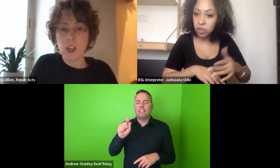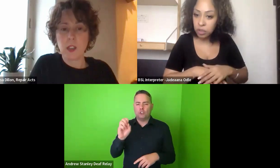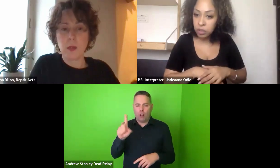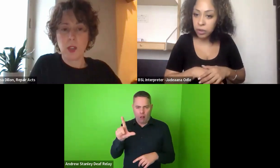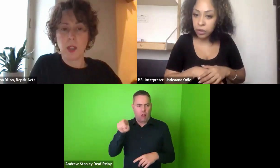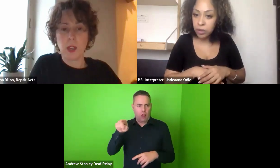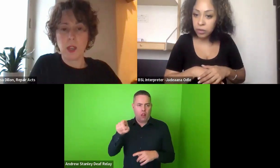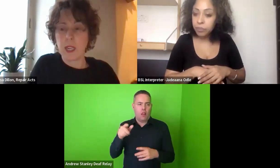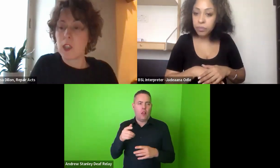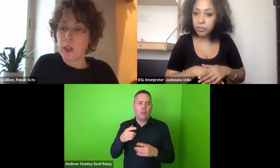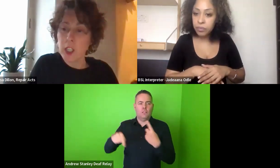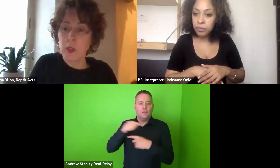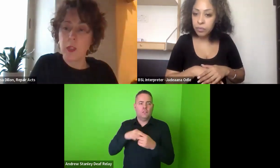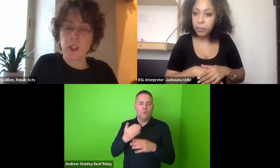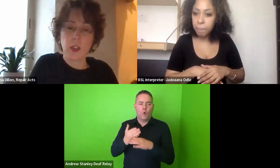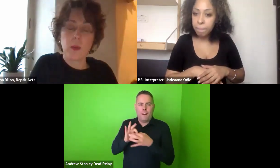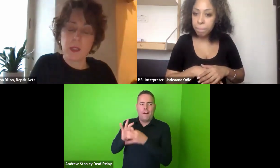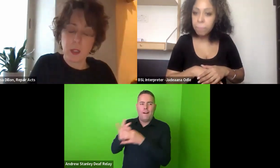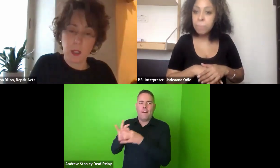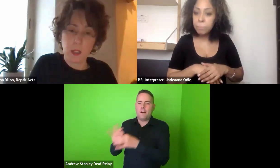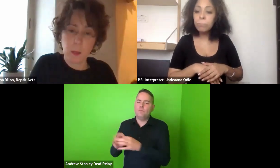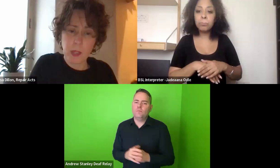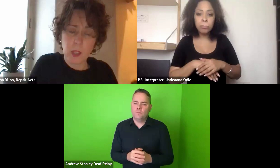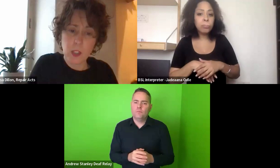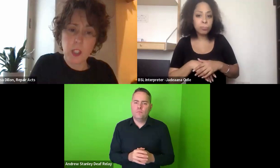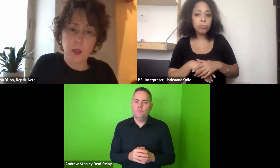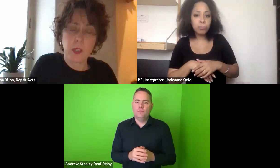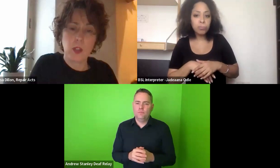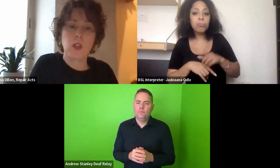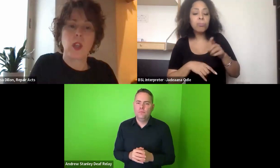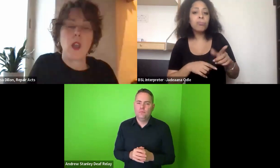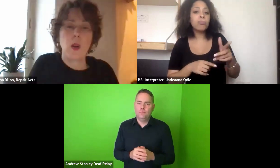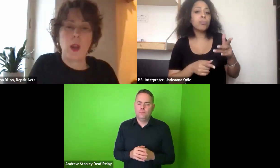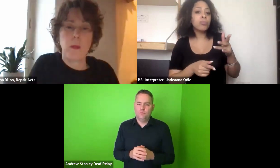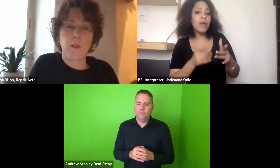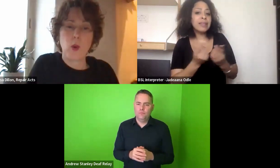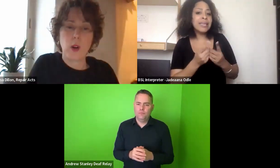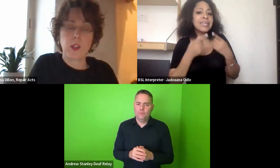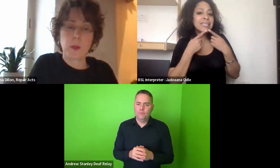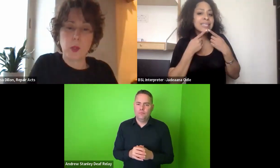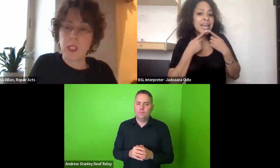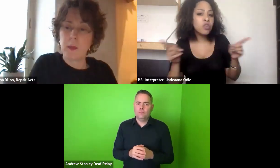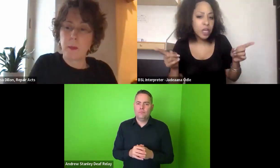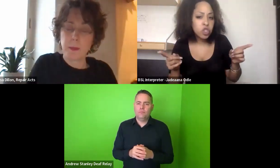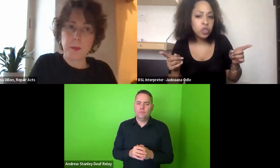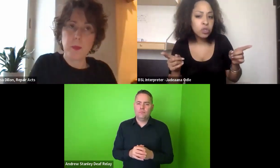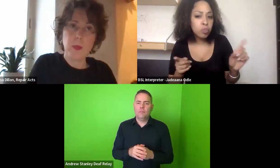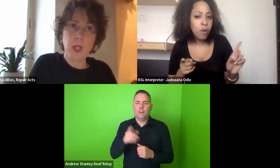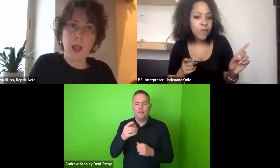flagging here the declaration, which is another methodology that we use for